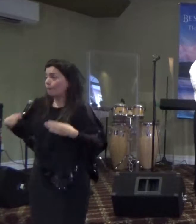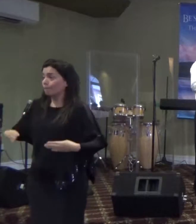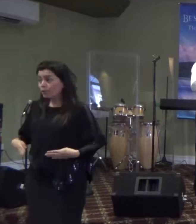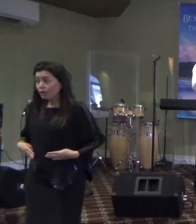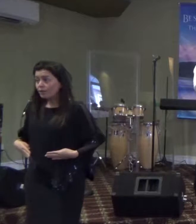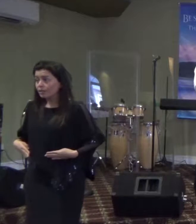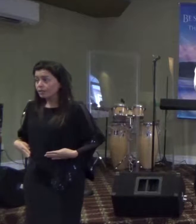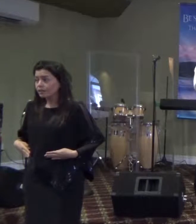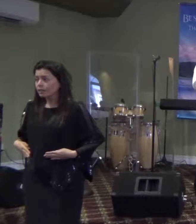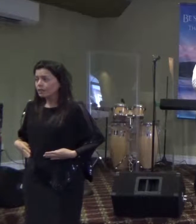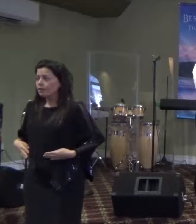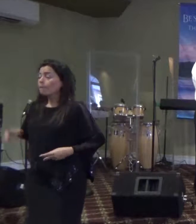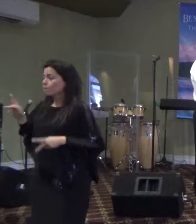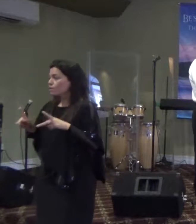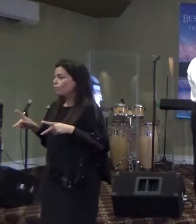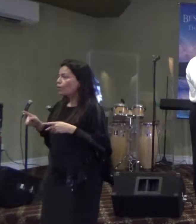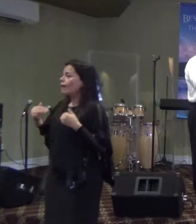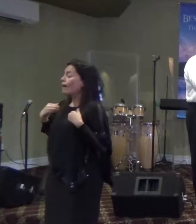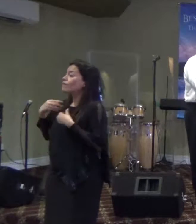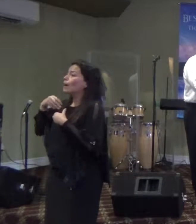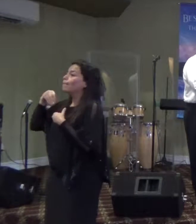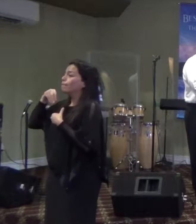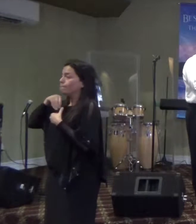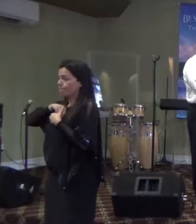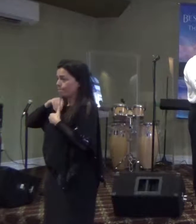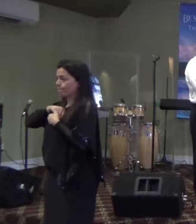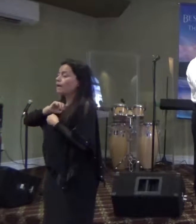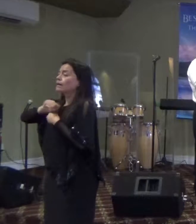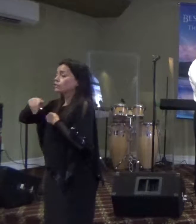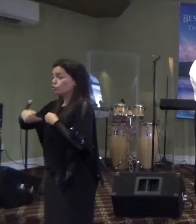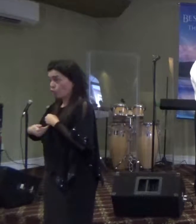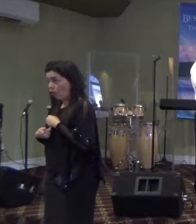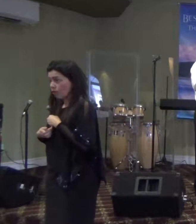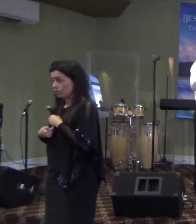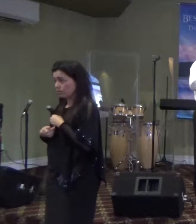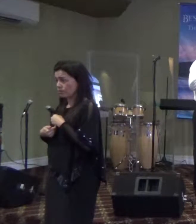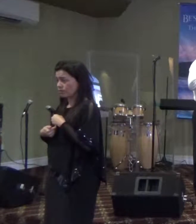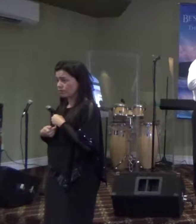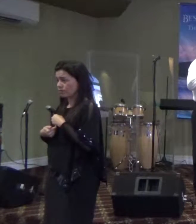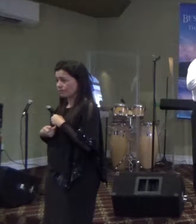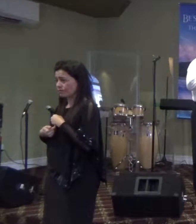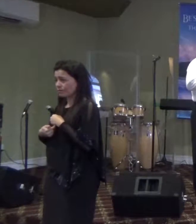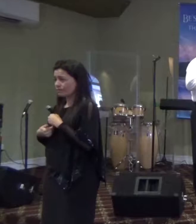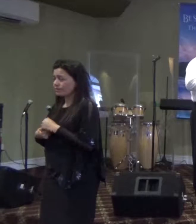hombre posee un alma He eterna. possesses an eternal soul.